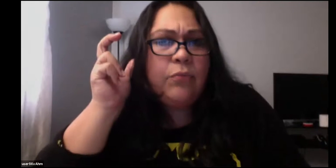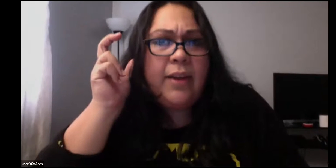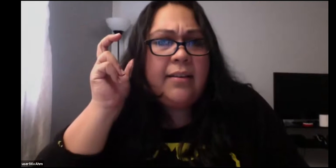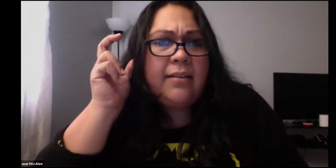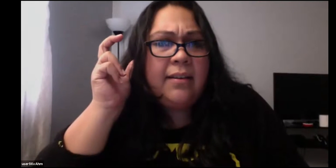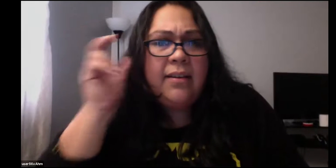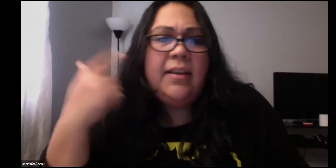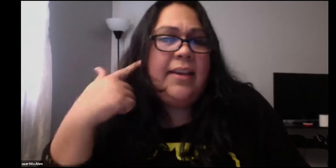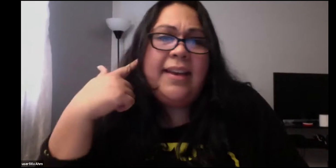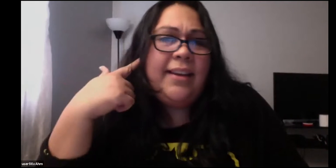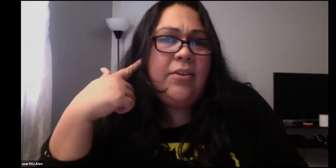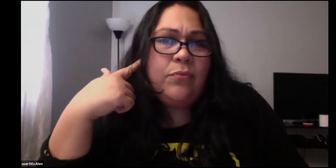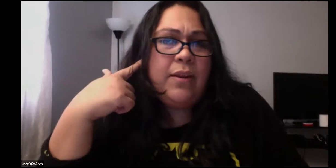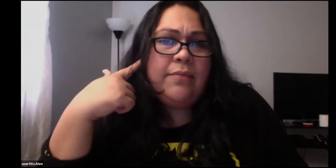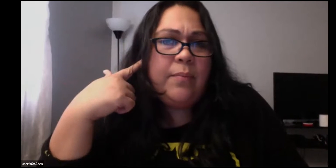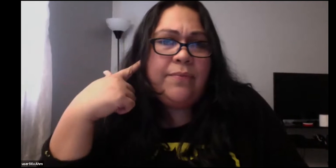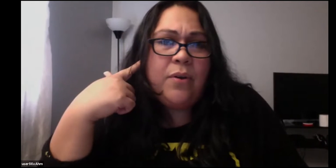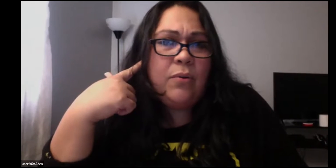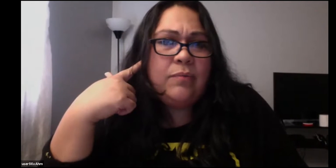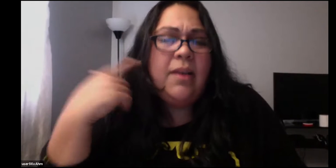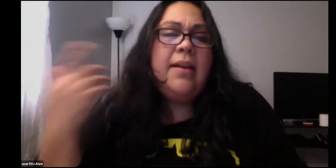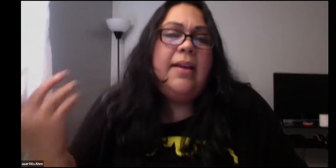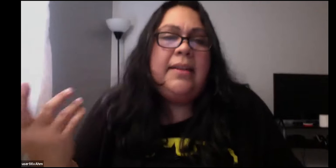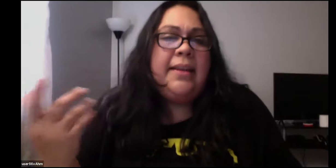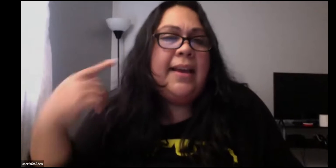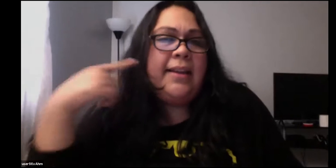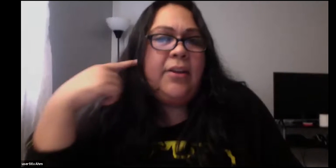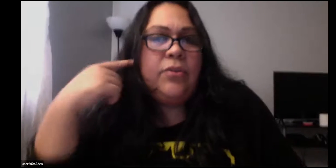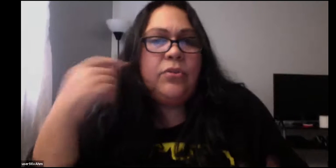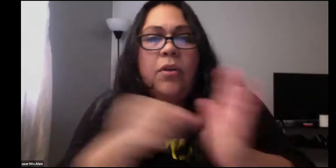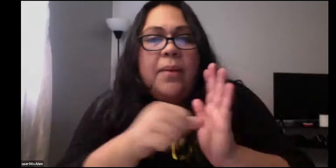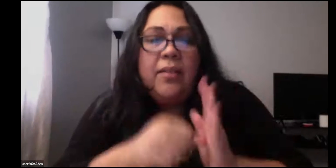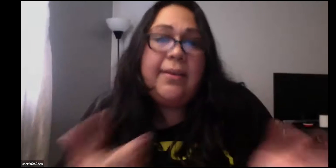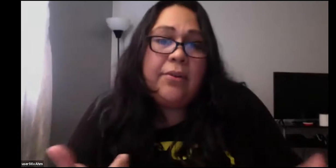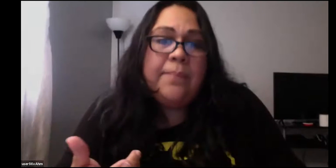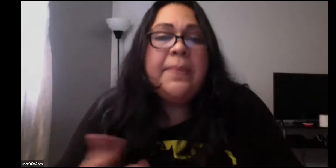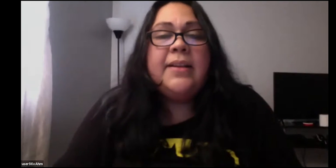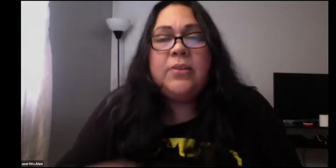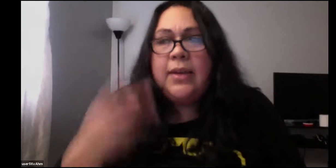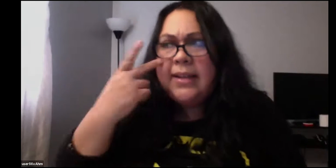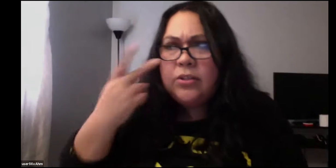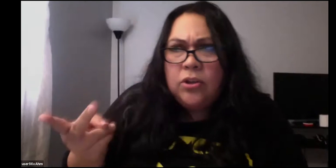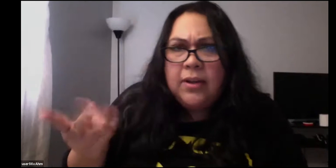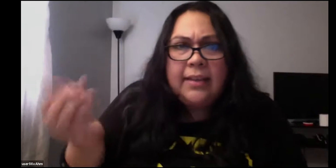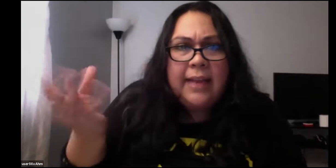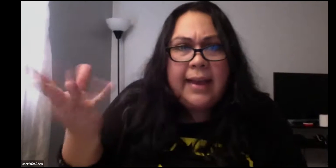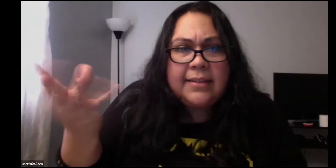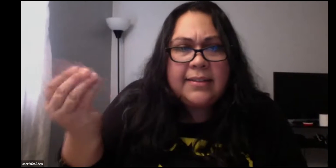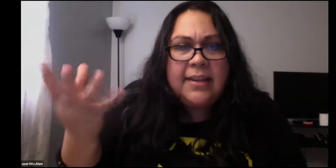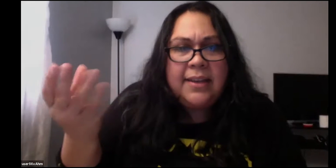ring. He can't hear the ring from the phone, and he can't hear the doorbell either. So he has to look at the light. See, if he sees